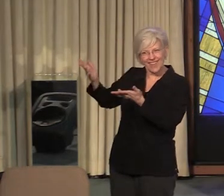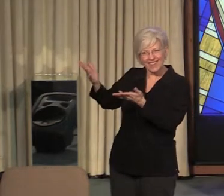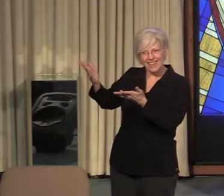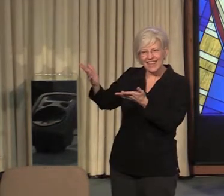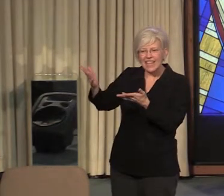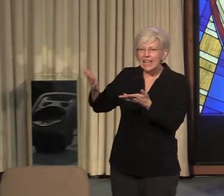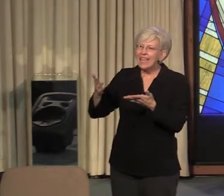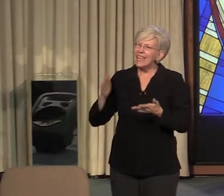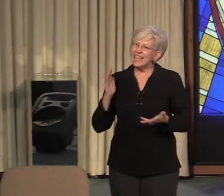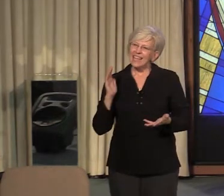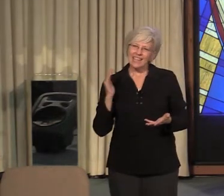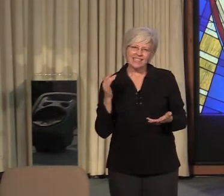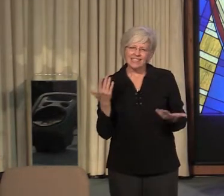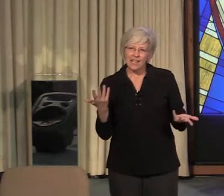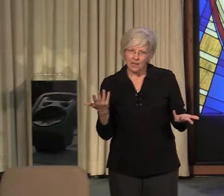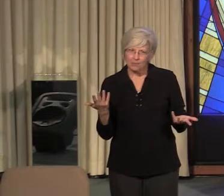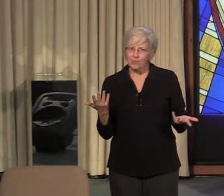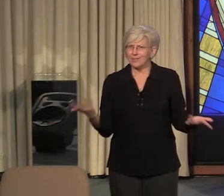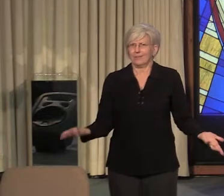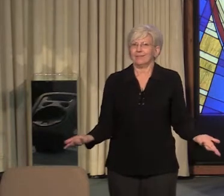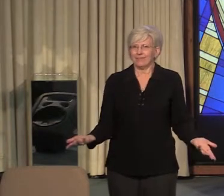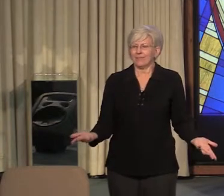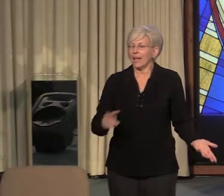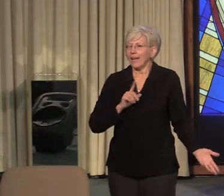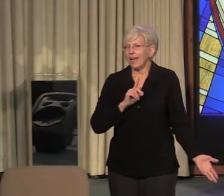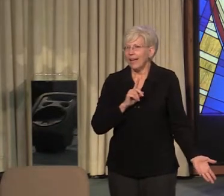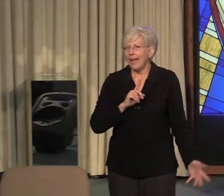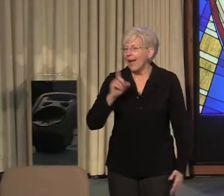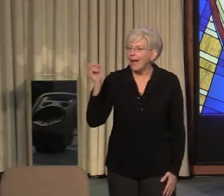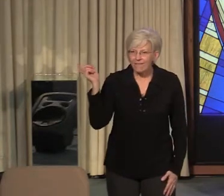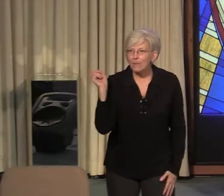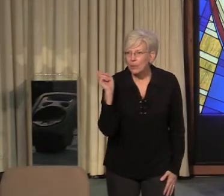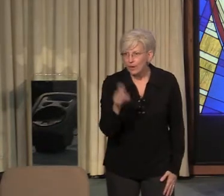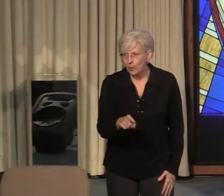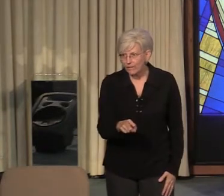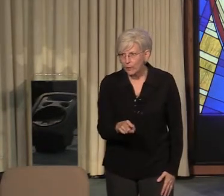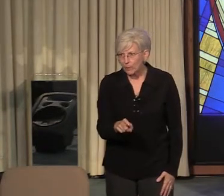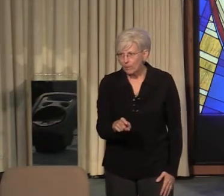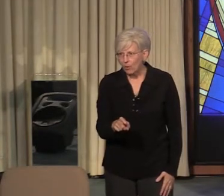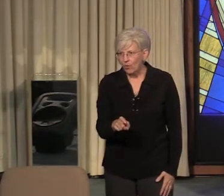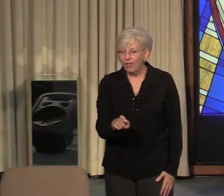it seems irrefutable that at least many people